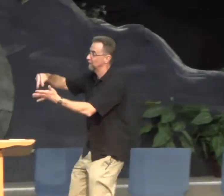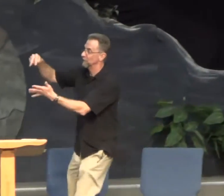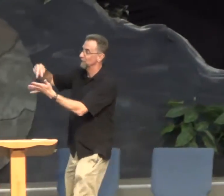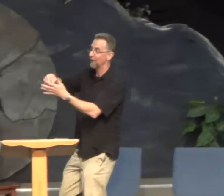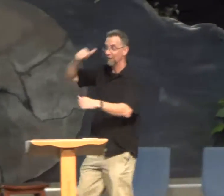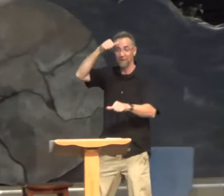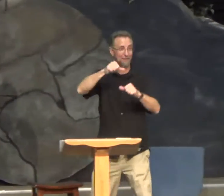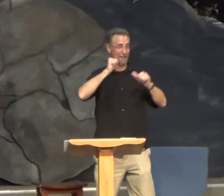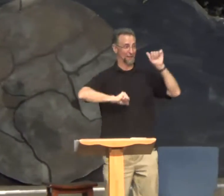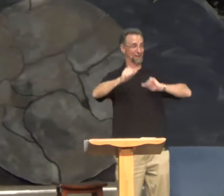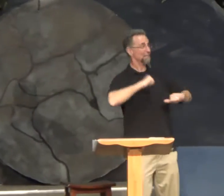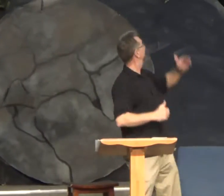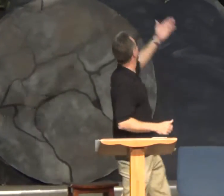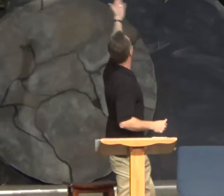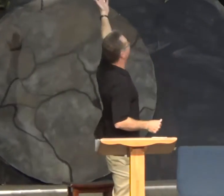was buried in the tomb, and he was raised again.